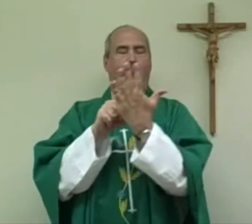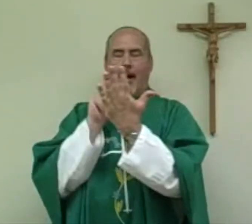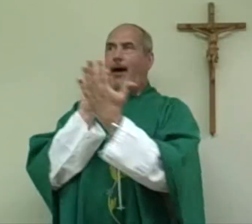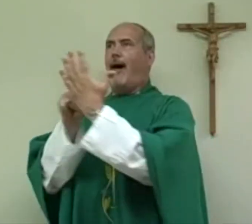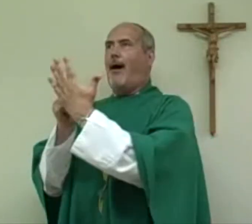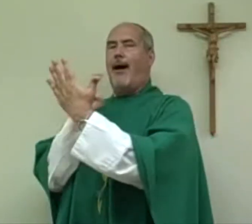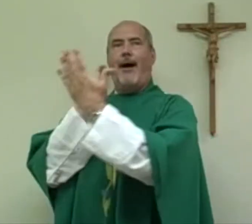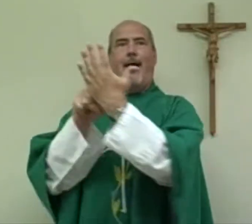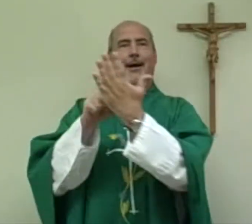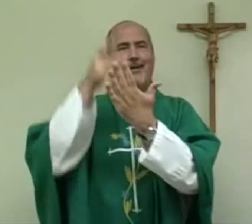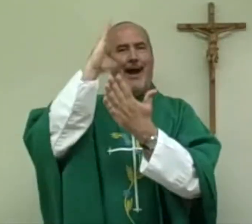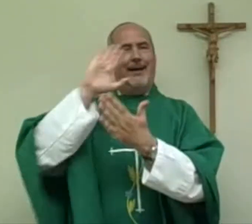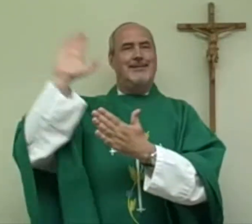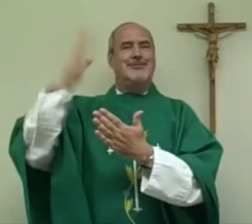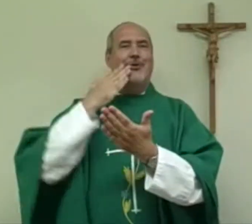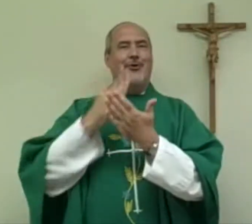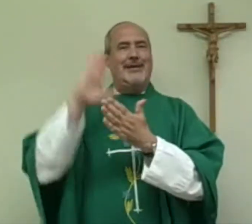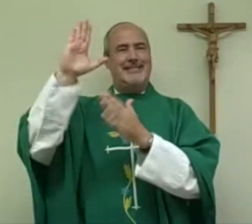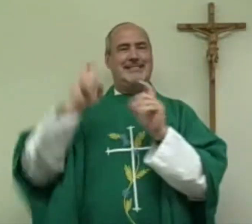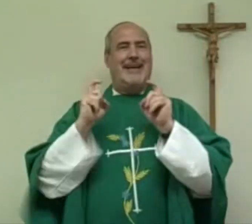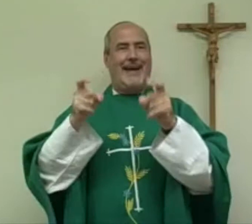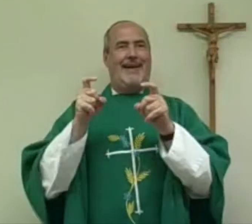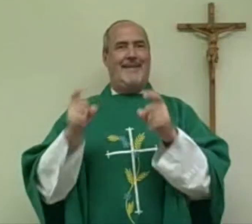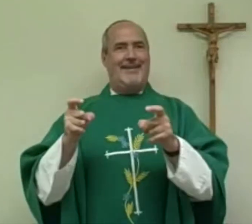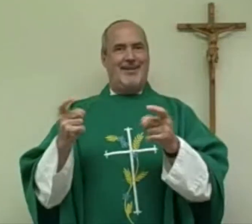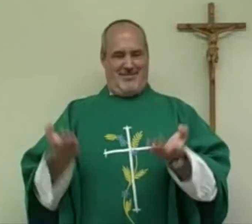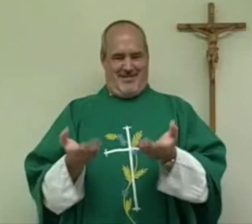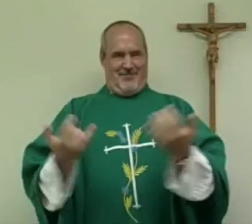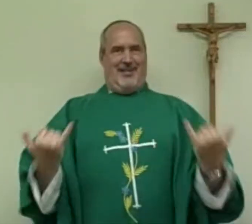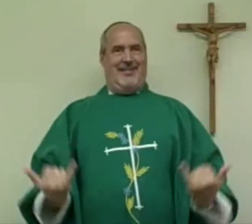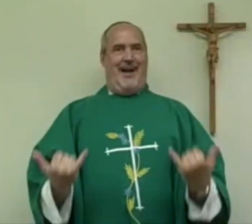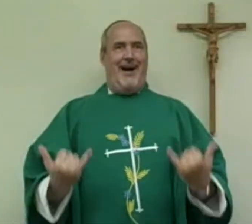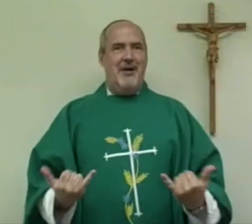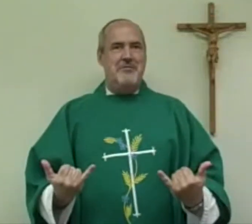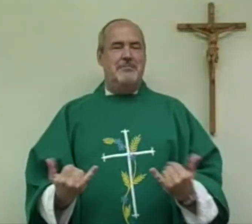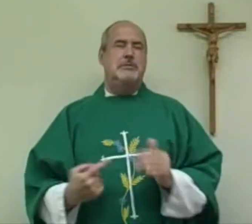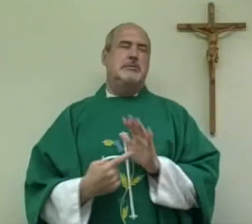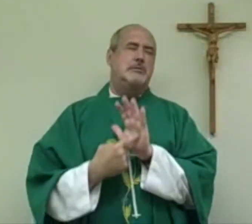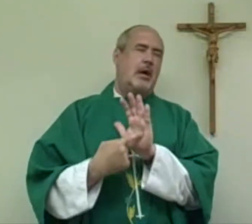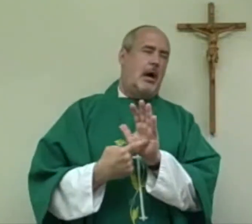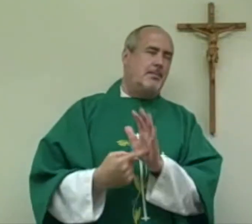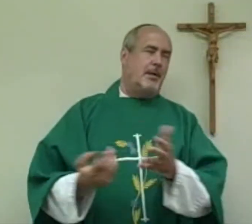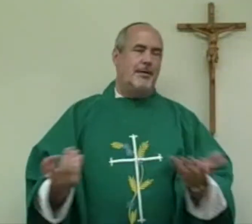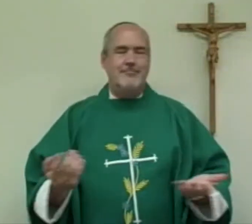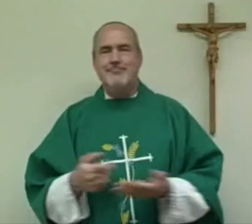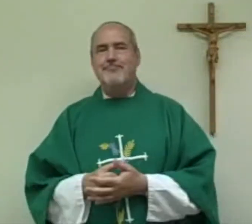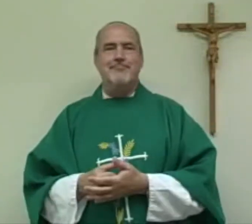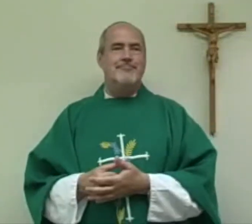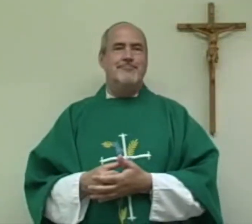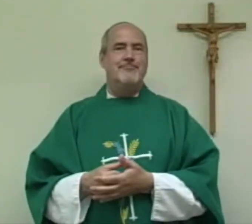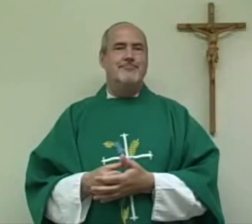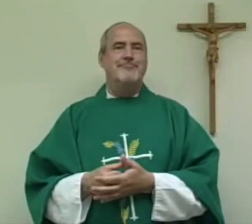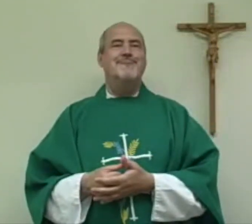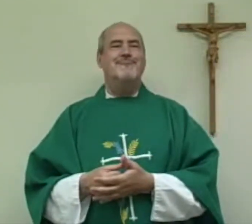live in the moment and live in the present tend to recognize God's wonderful gifts right now in this